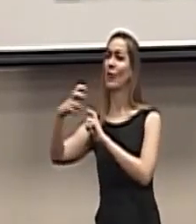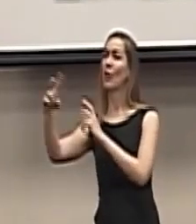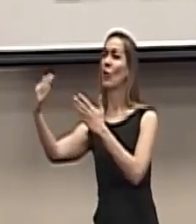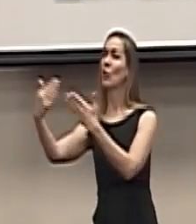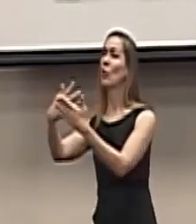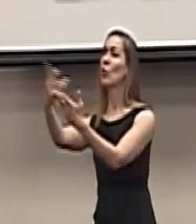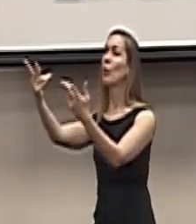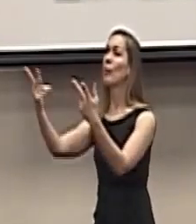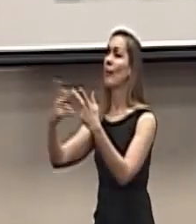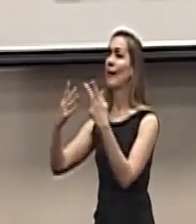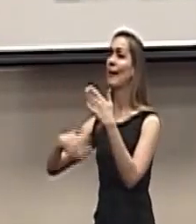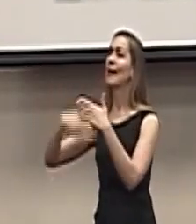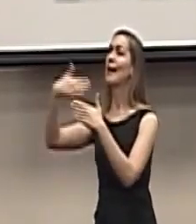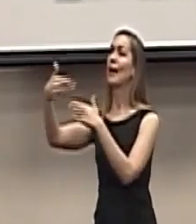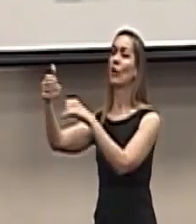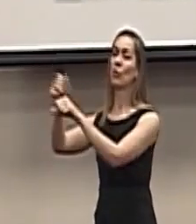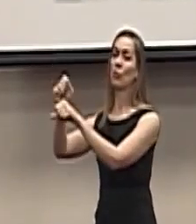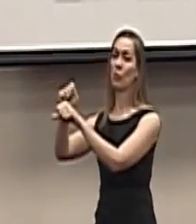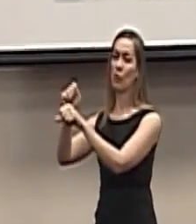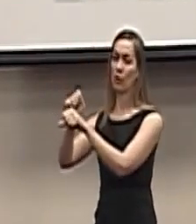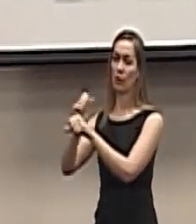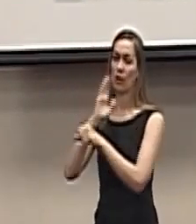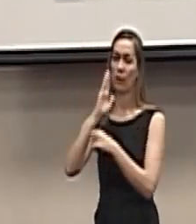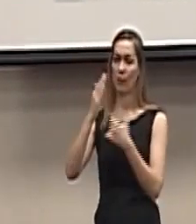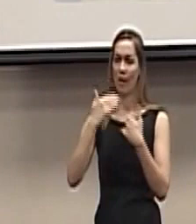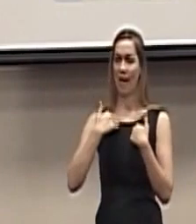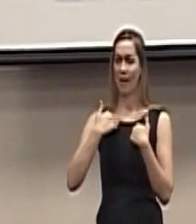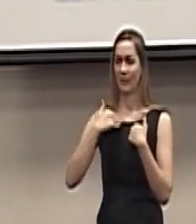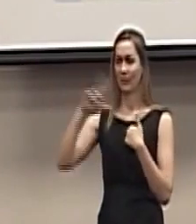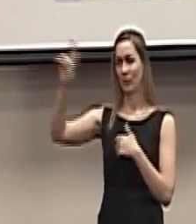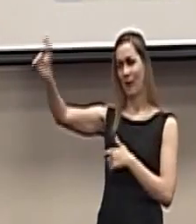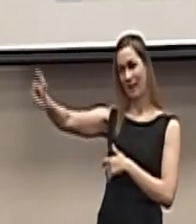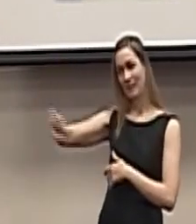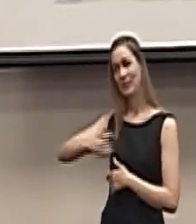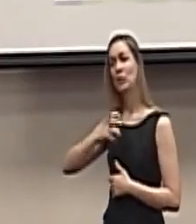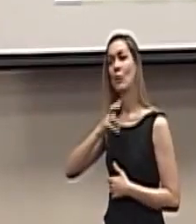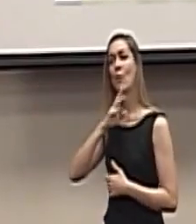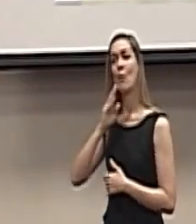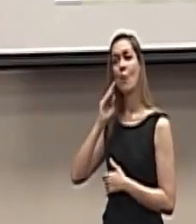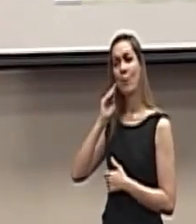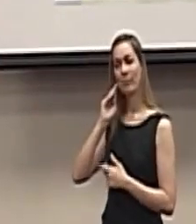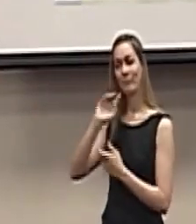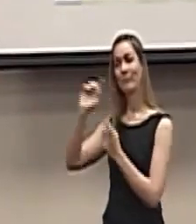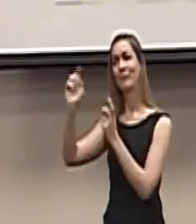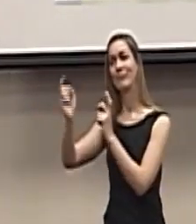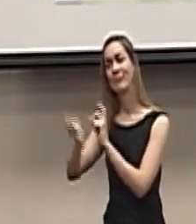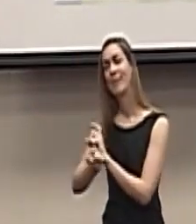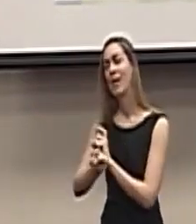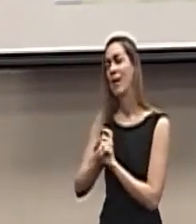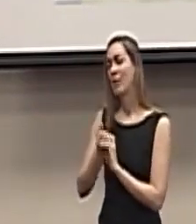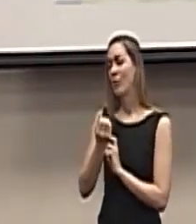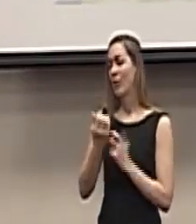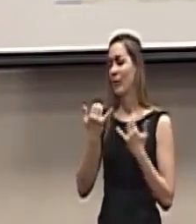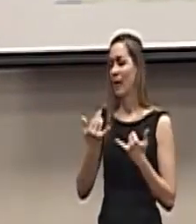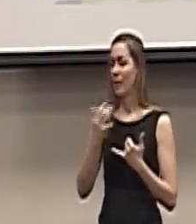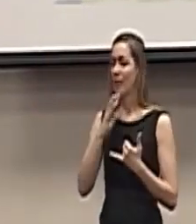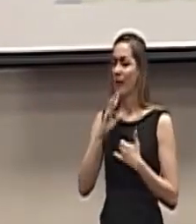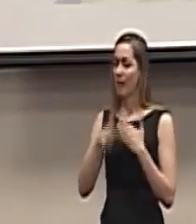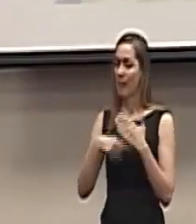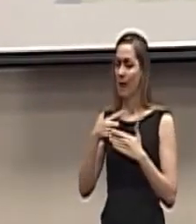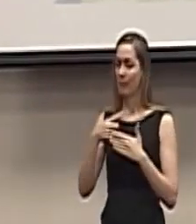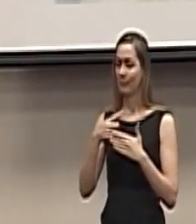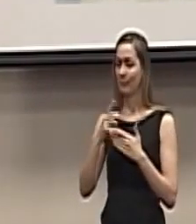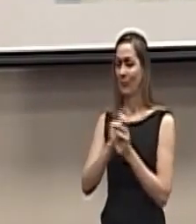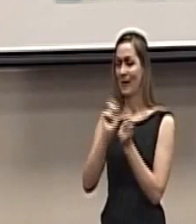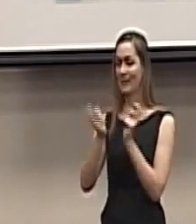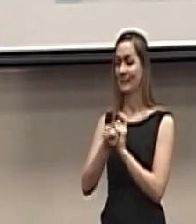to your next work. And there's going to be transitions when you come home. And specifically today, we're going to talk about the transition of coming home.